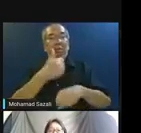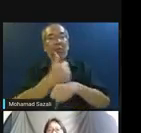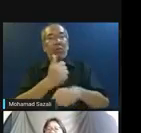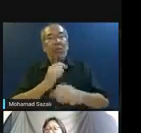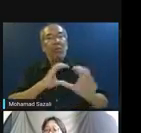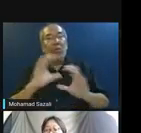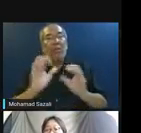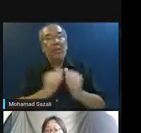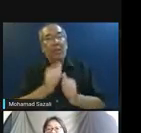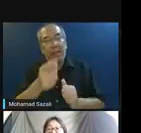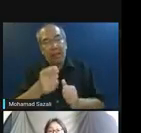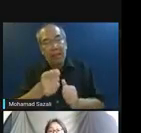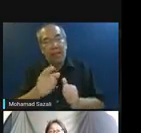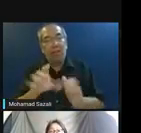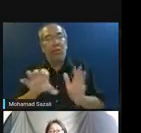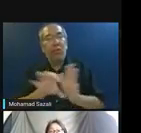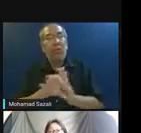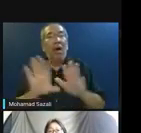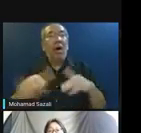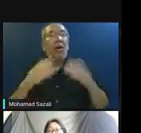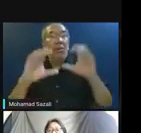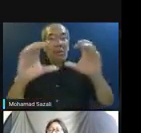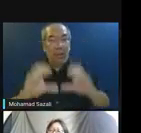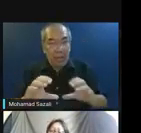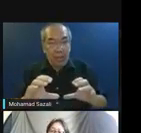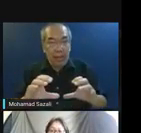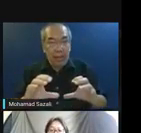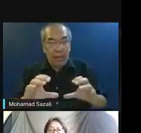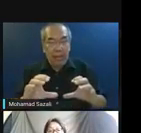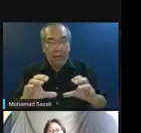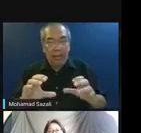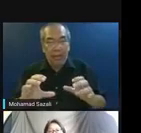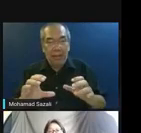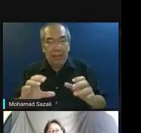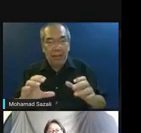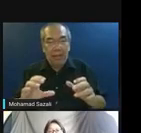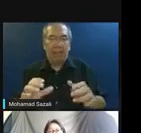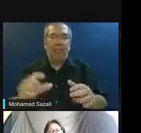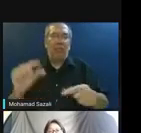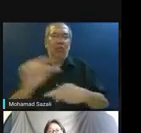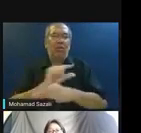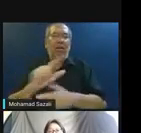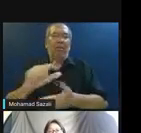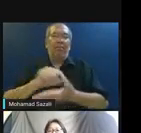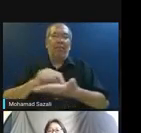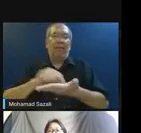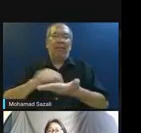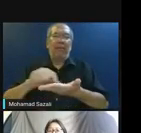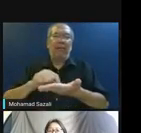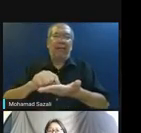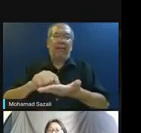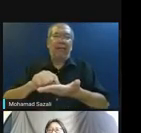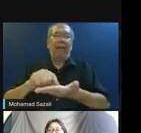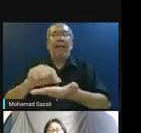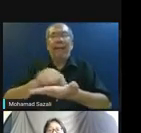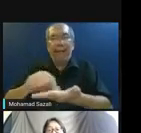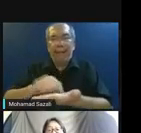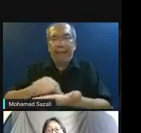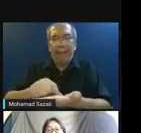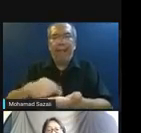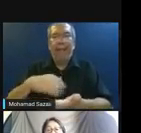want to communicate with me? So it's always good if you want to set some sort